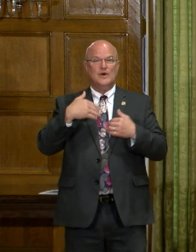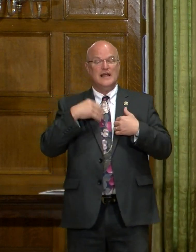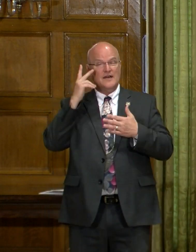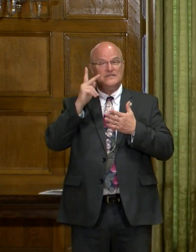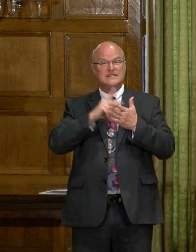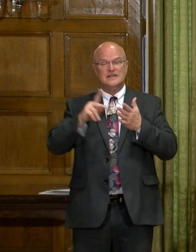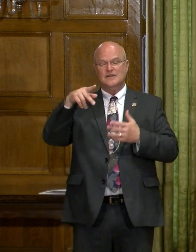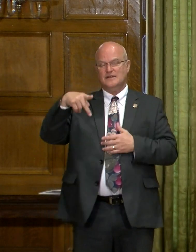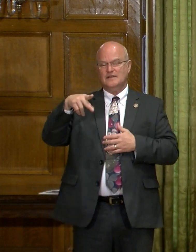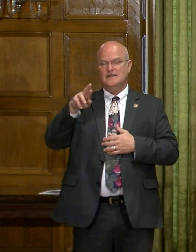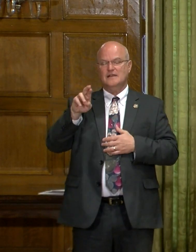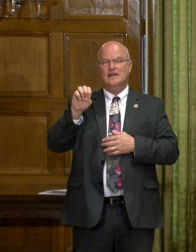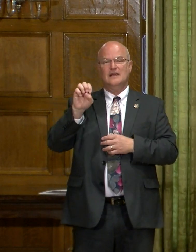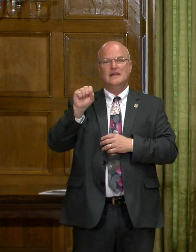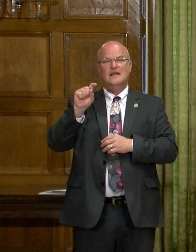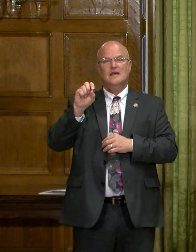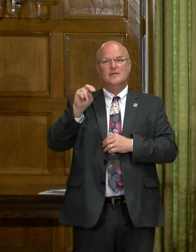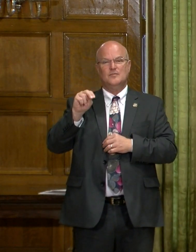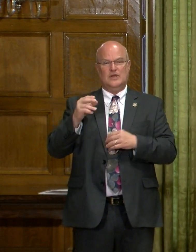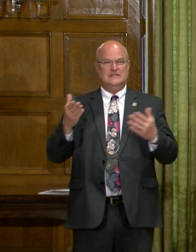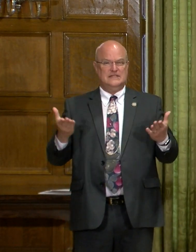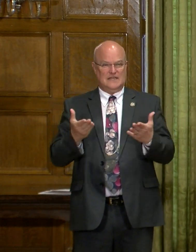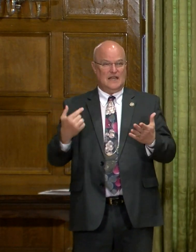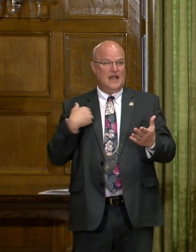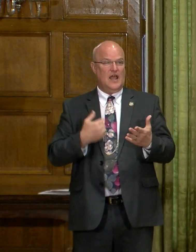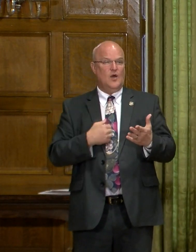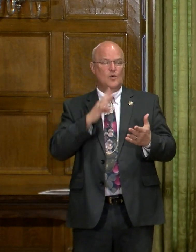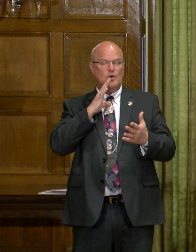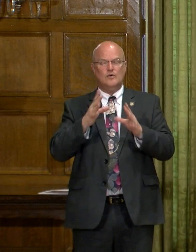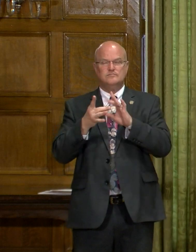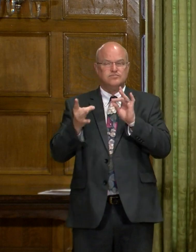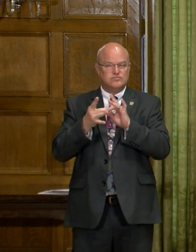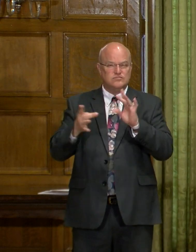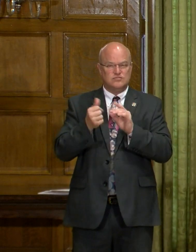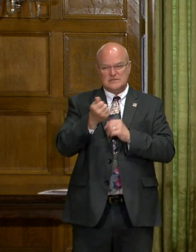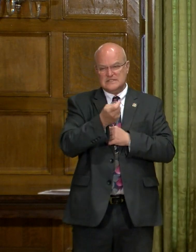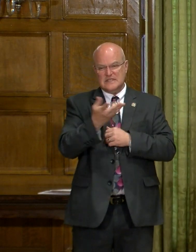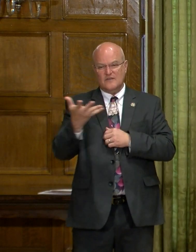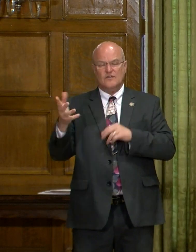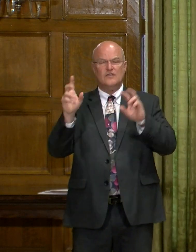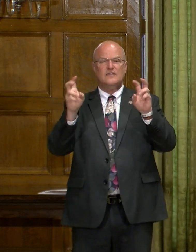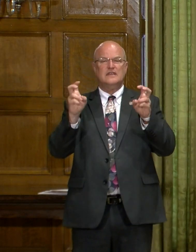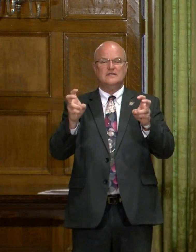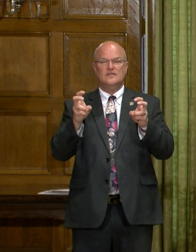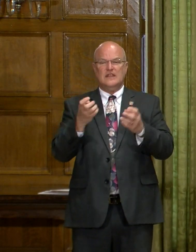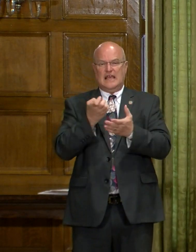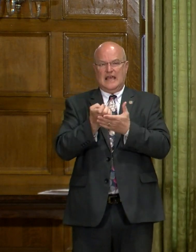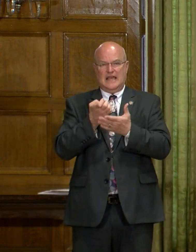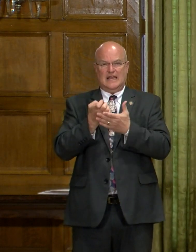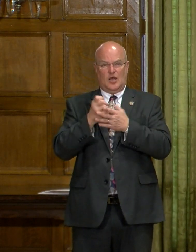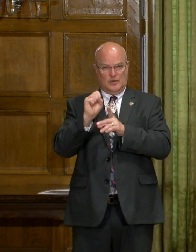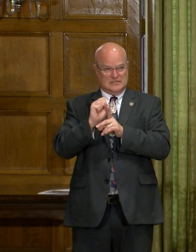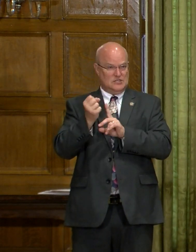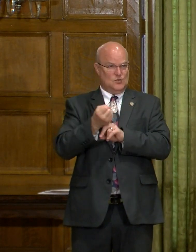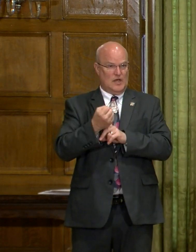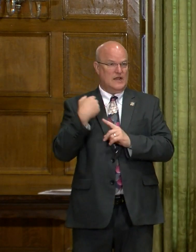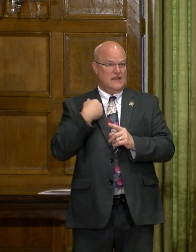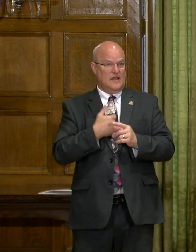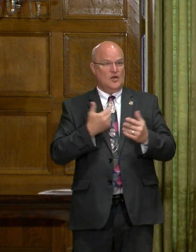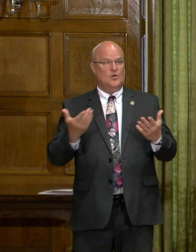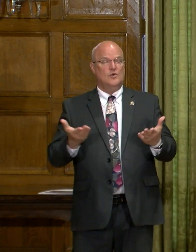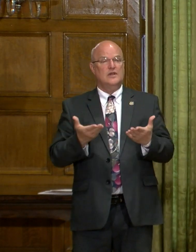have Secretary Preston here, and we're going to delve into a number of things in terms of the economic situation that